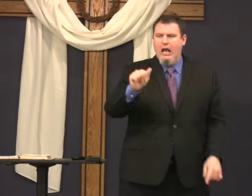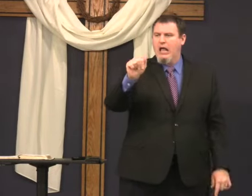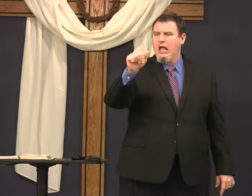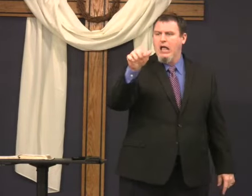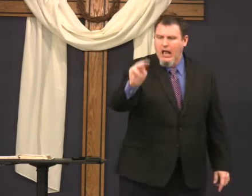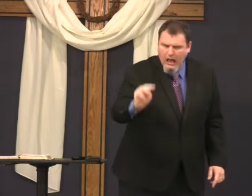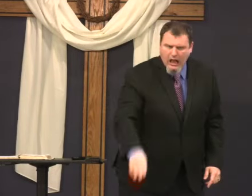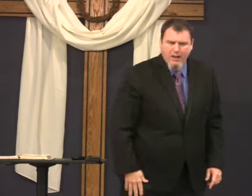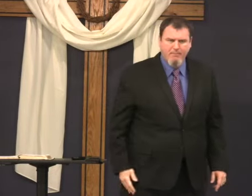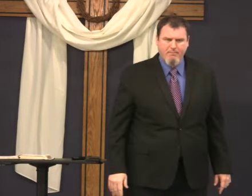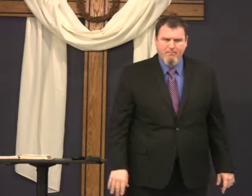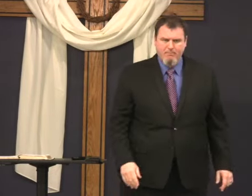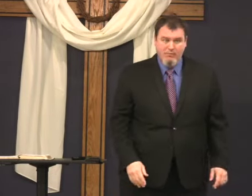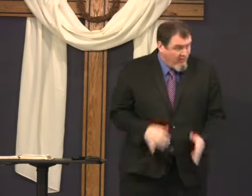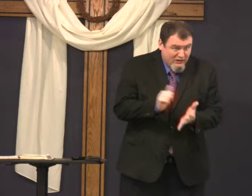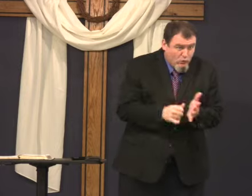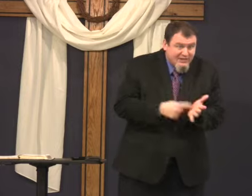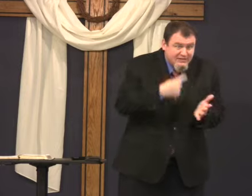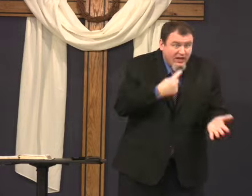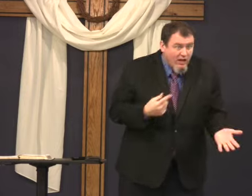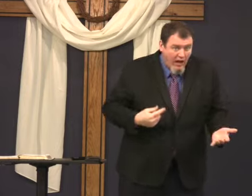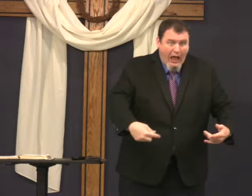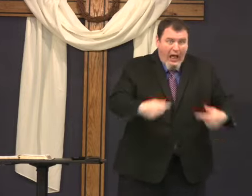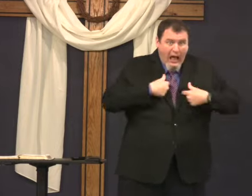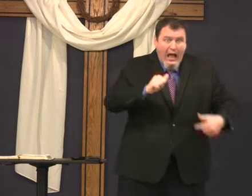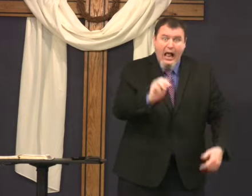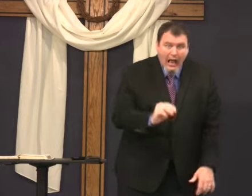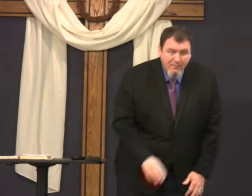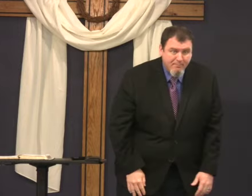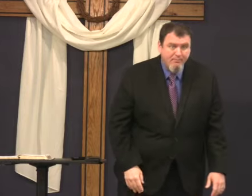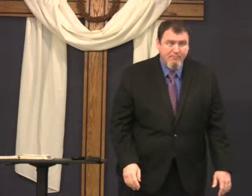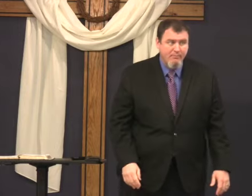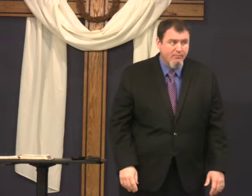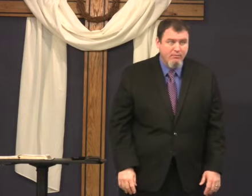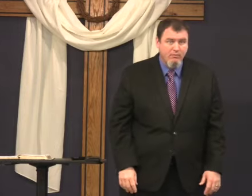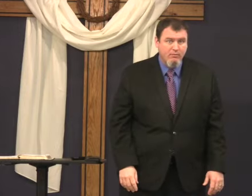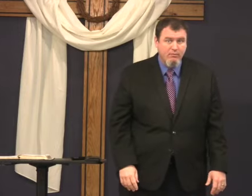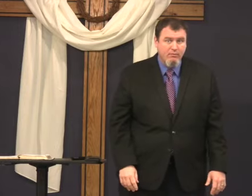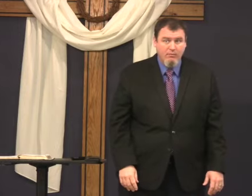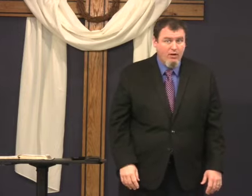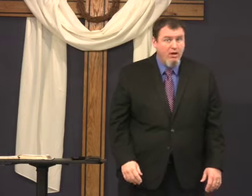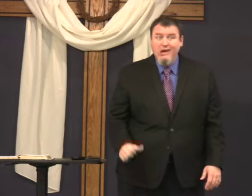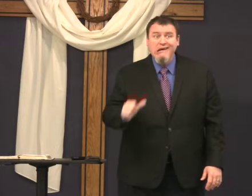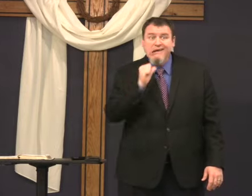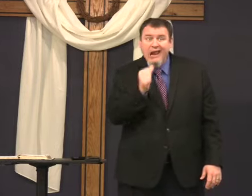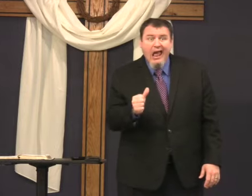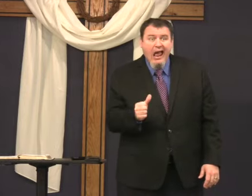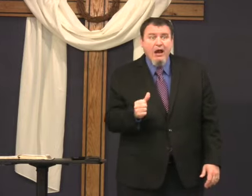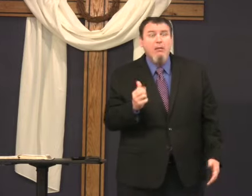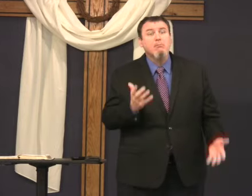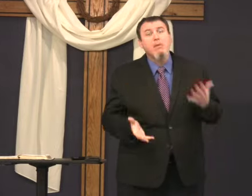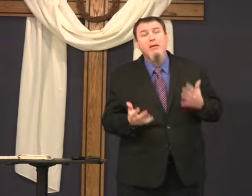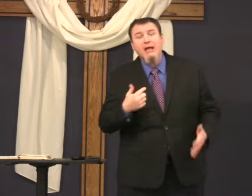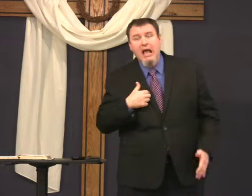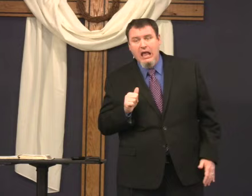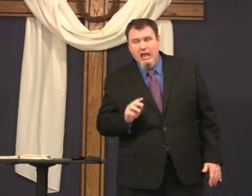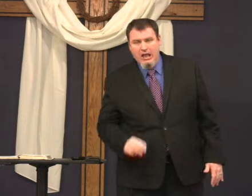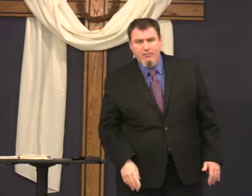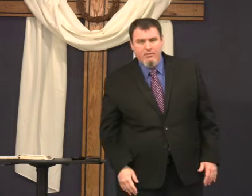claimed that I am. This is what he said, I am. not